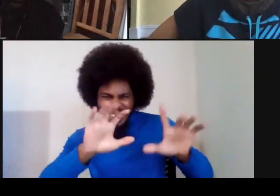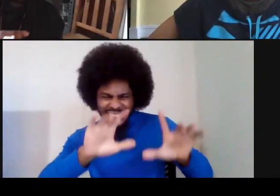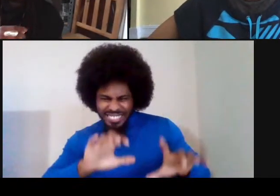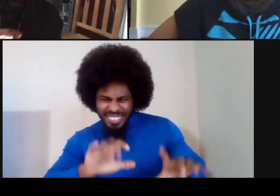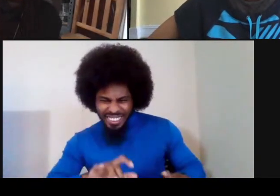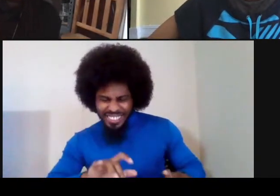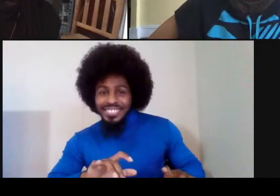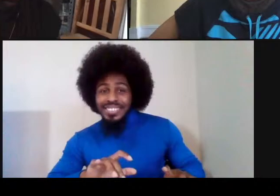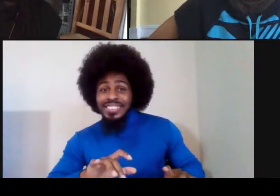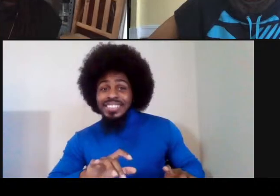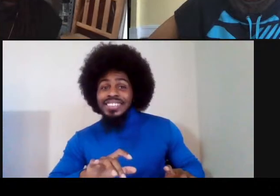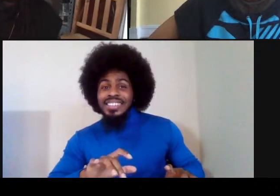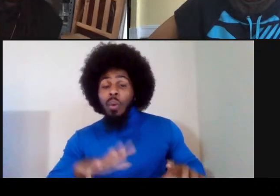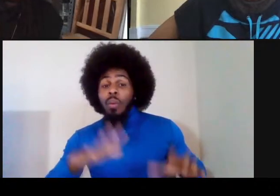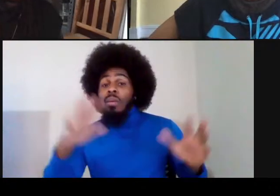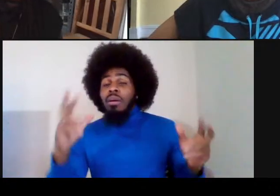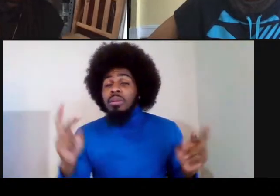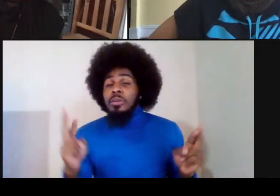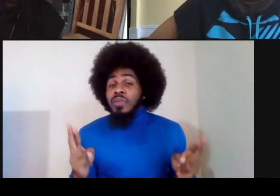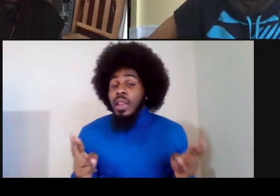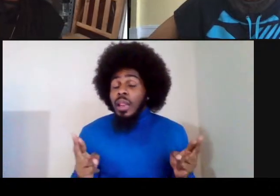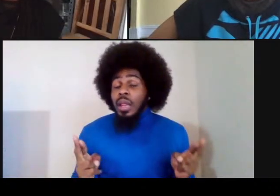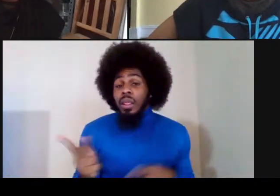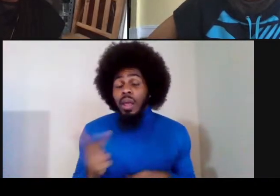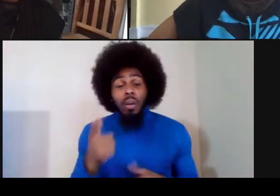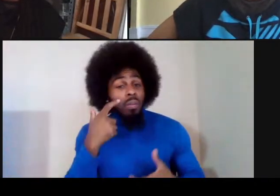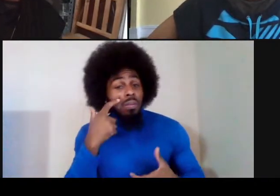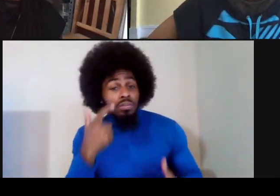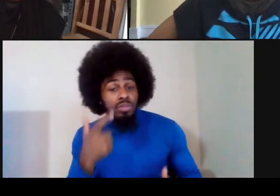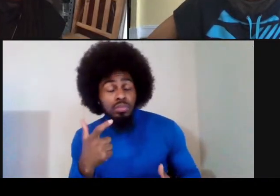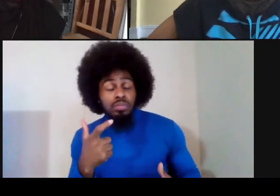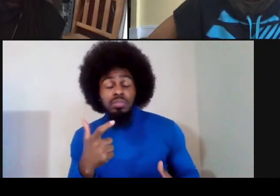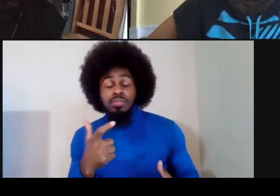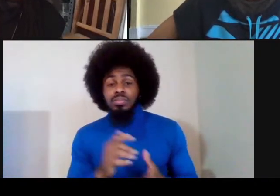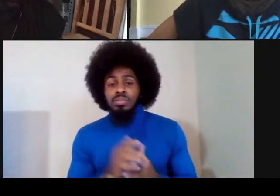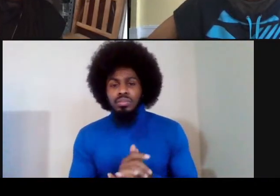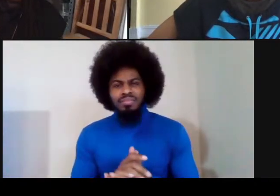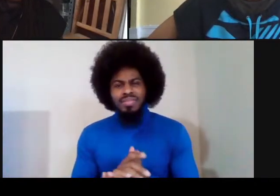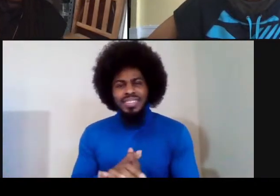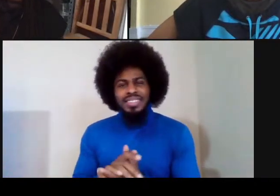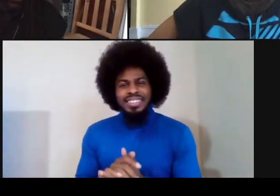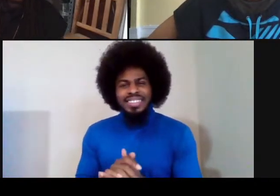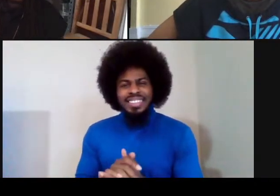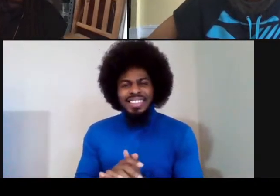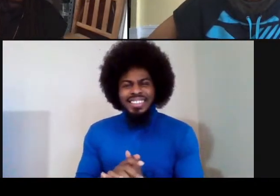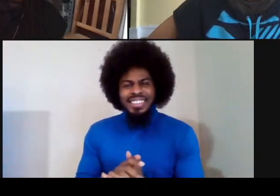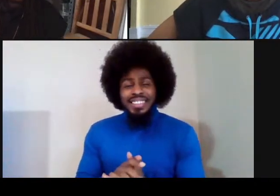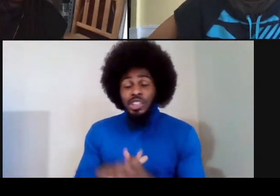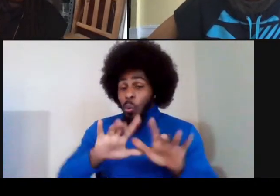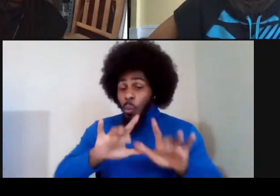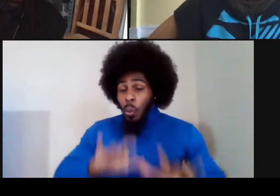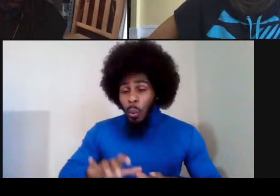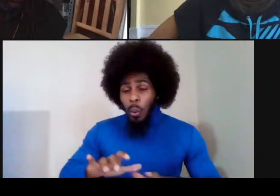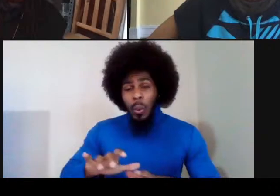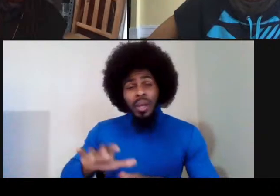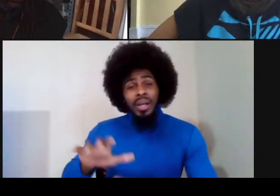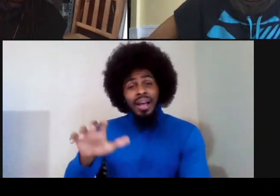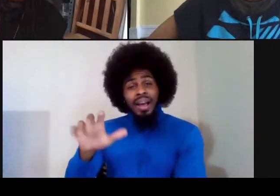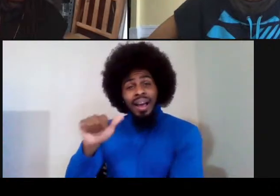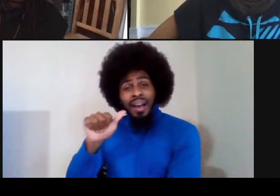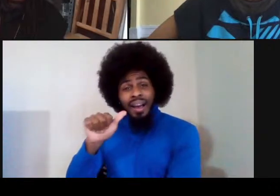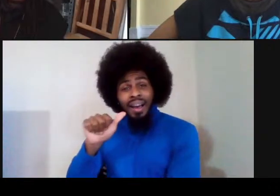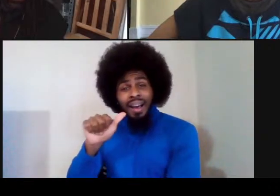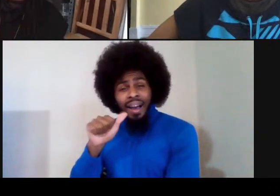they're watching and listening. But Coco writes, Auntie Squad in the chat. What kind of auntie are